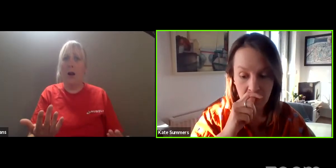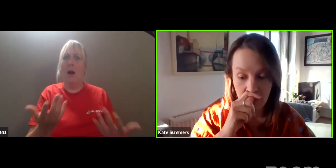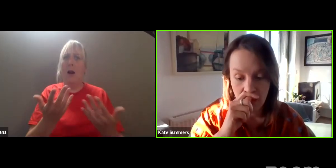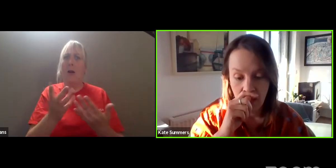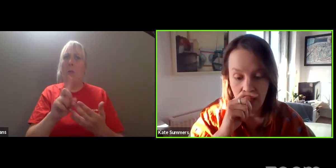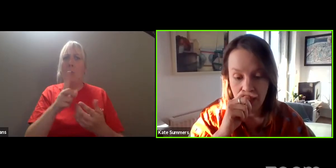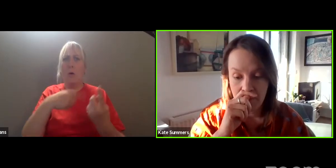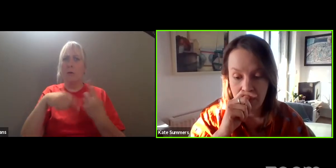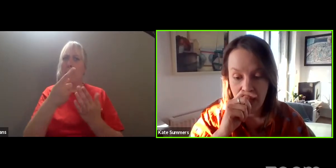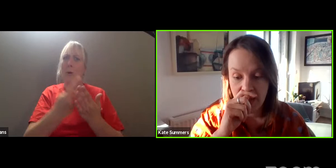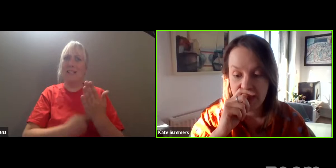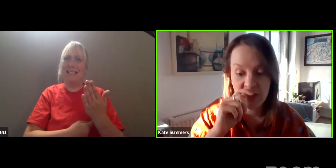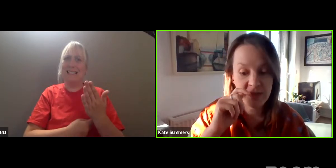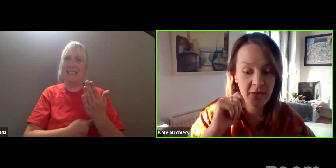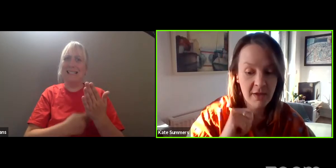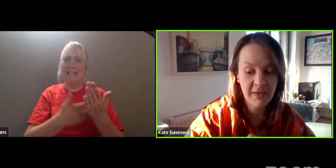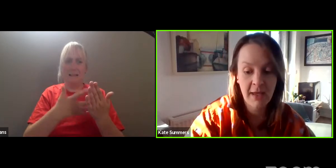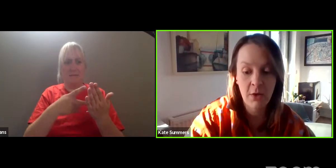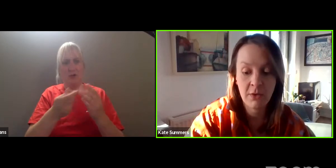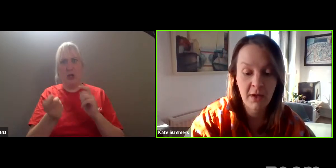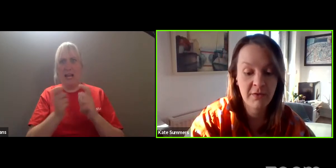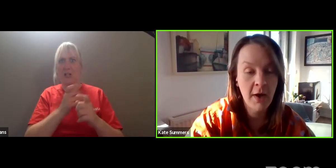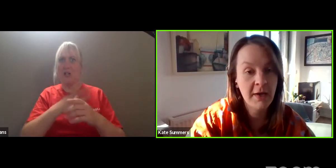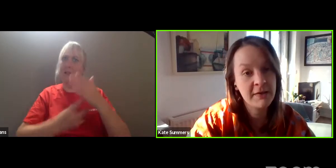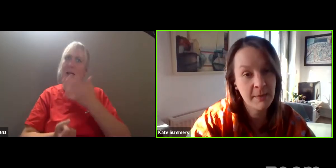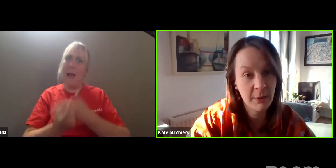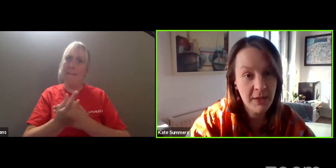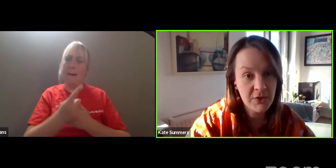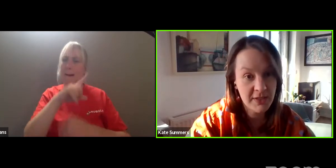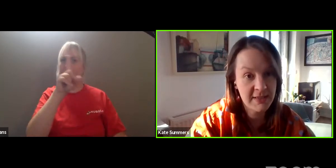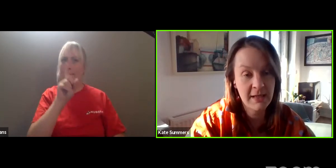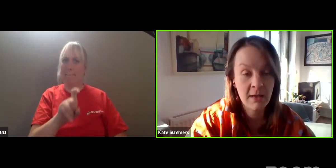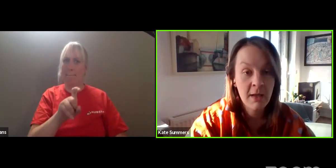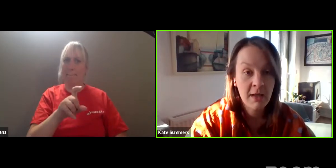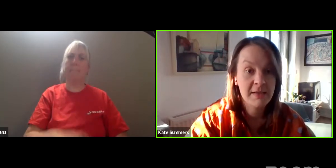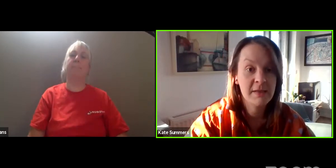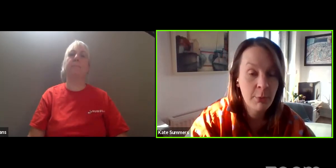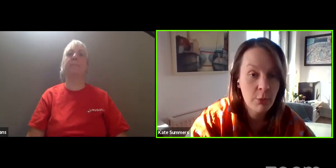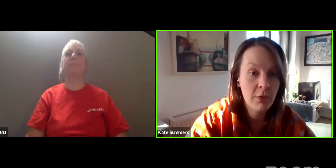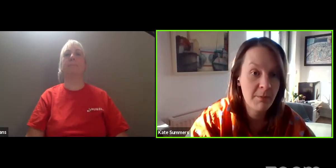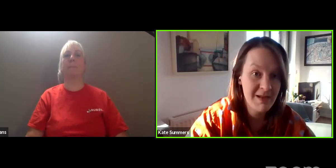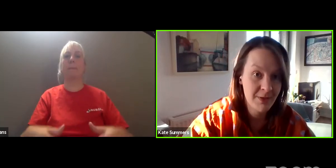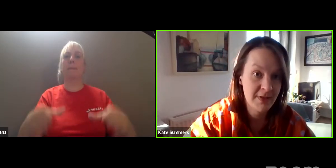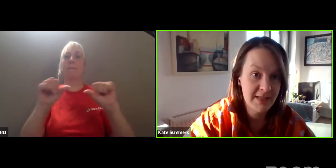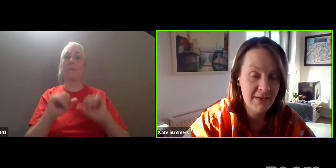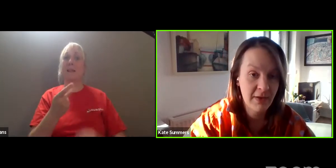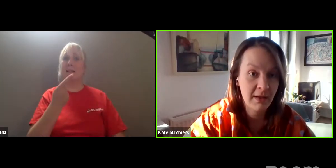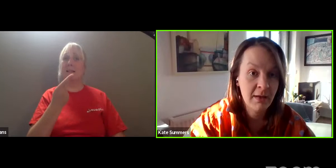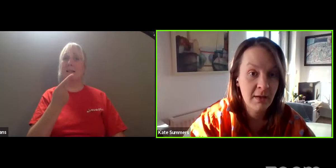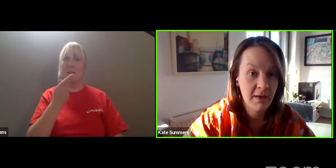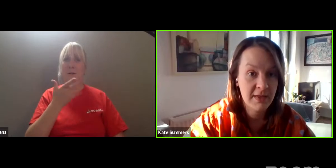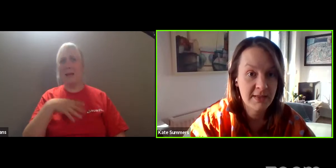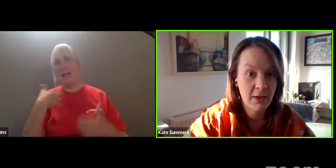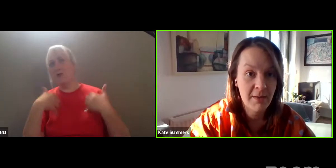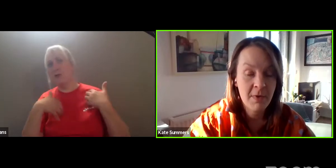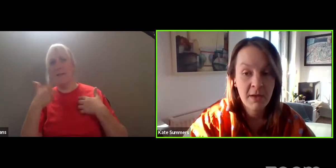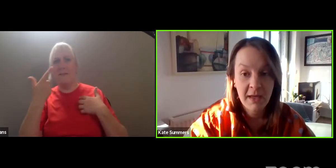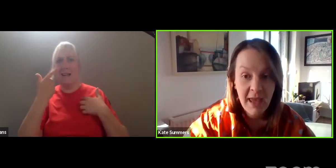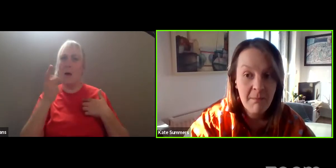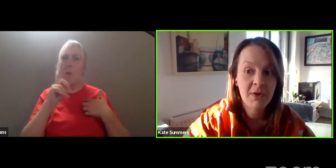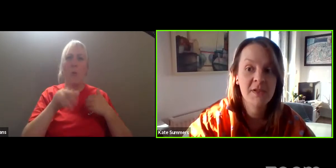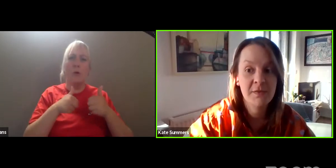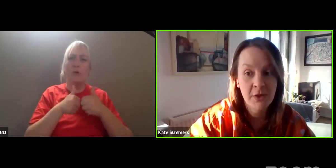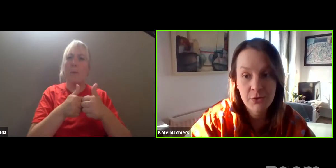better? And I think just the third thing I'll kind of highlight as something we're interested in is support that people are receiving at this